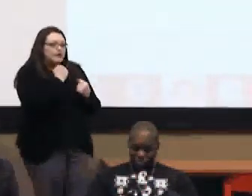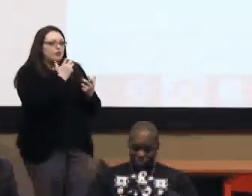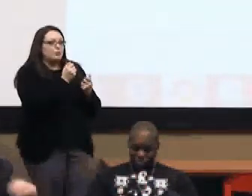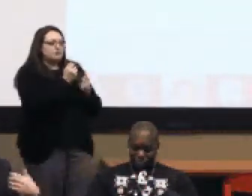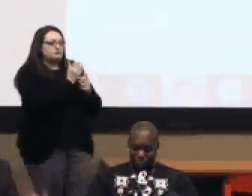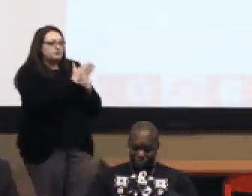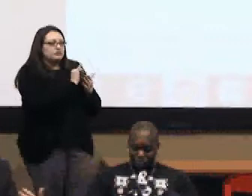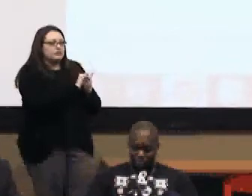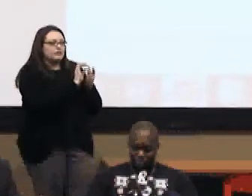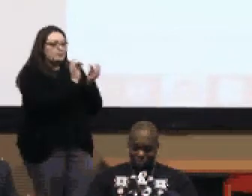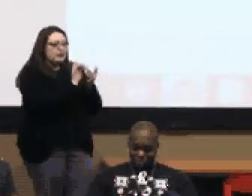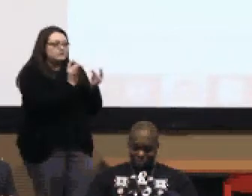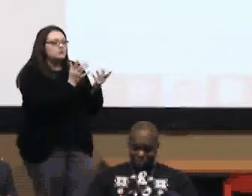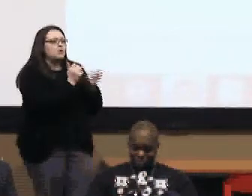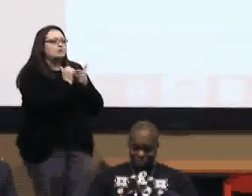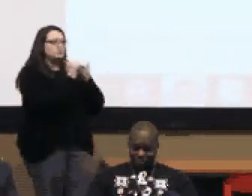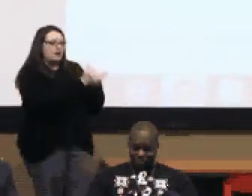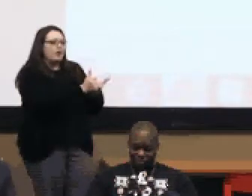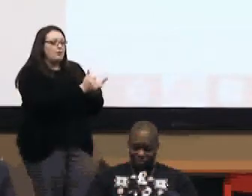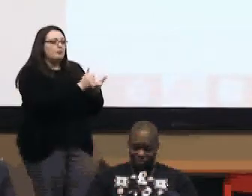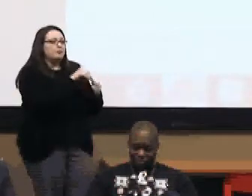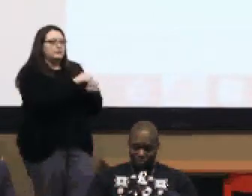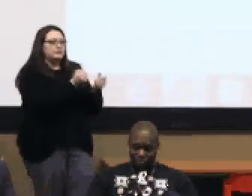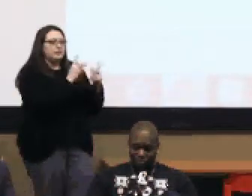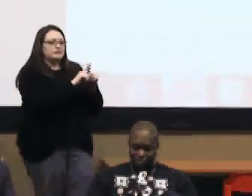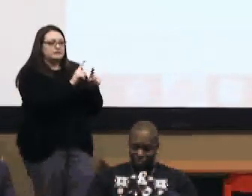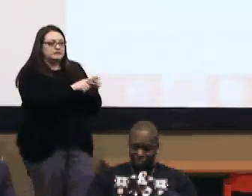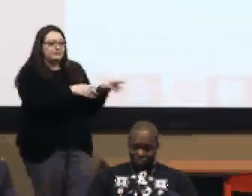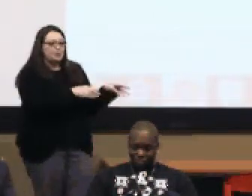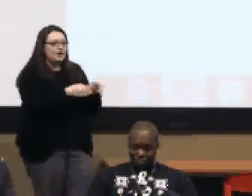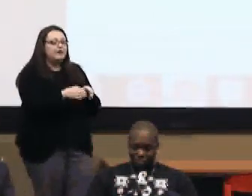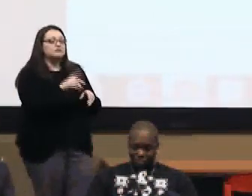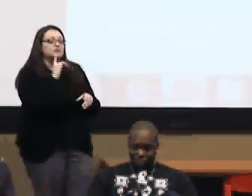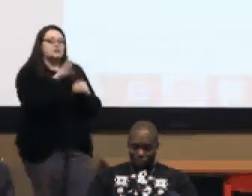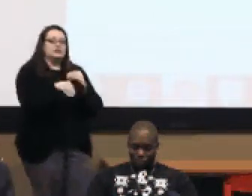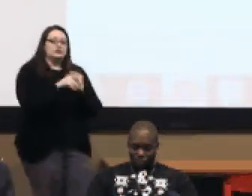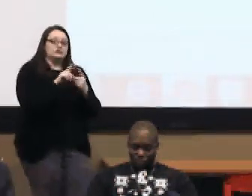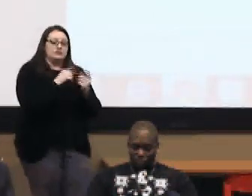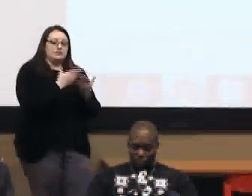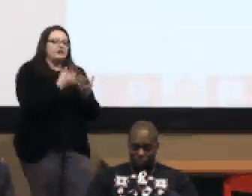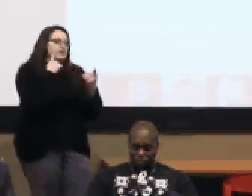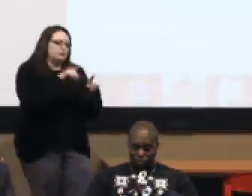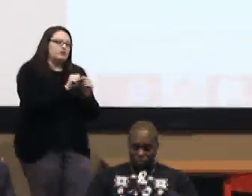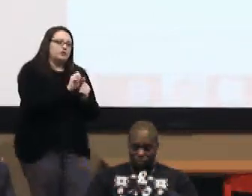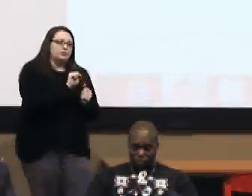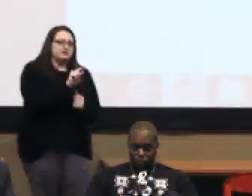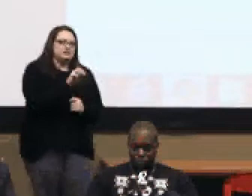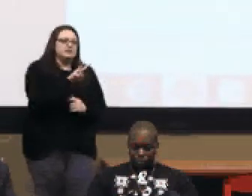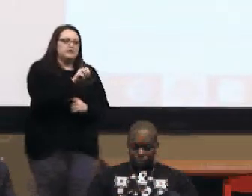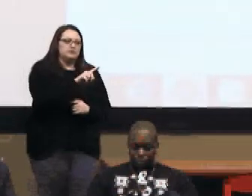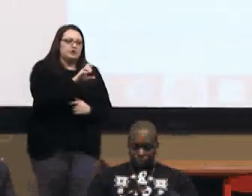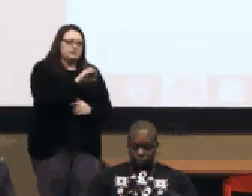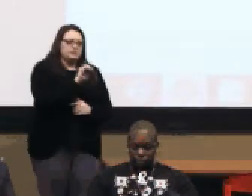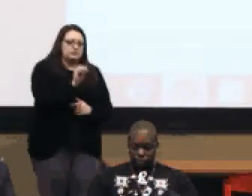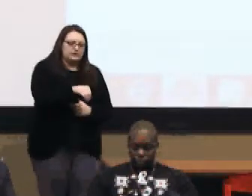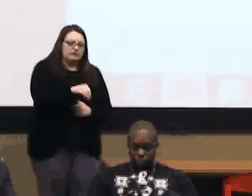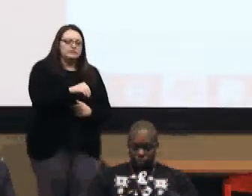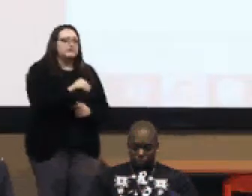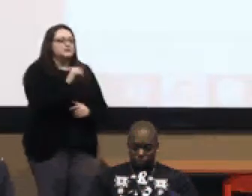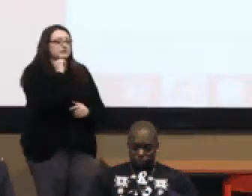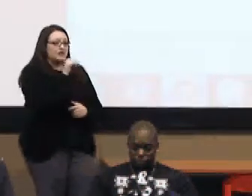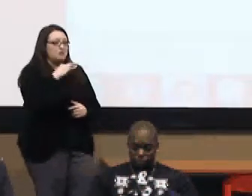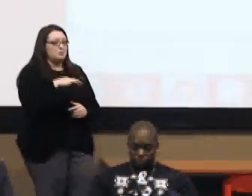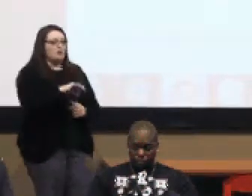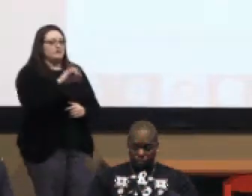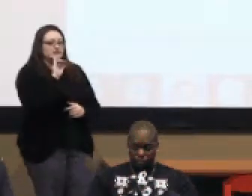your message and want to help in lots of ways. And so, in addition, in fact, I agree with Steve 100%, right? Nonprofit is